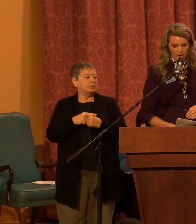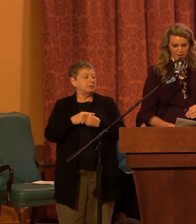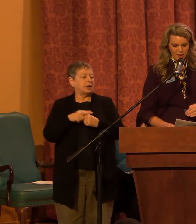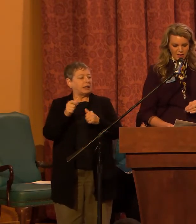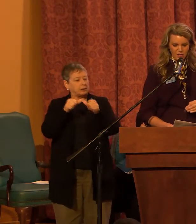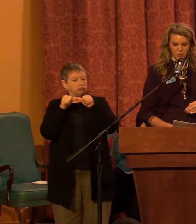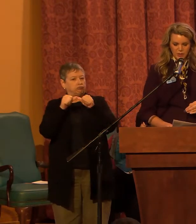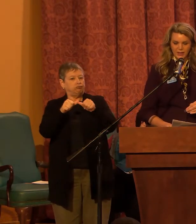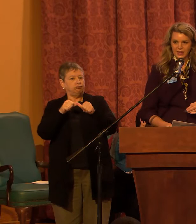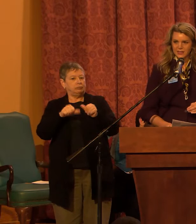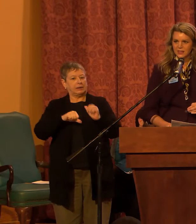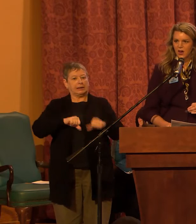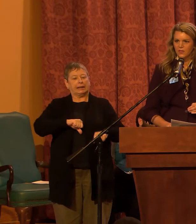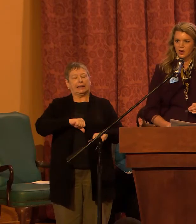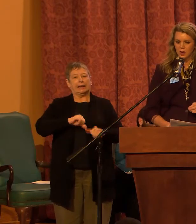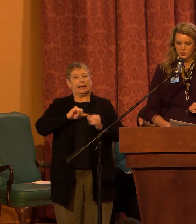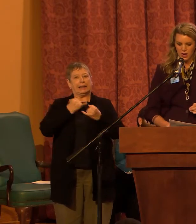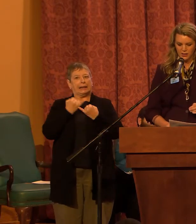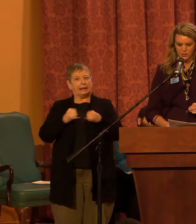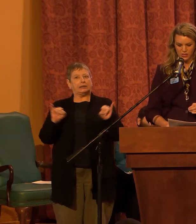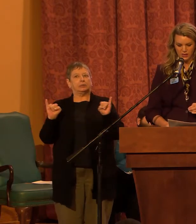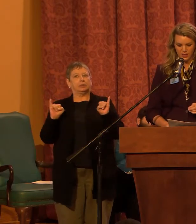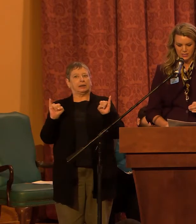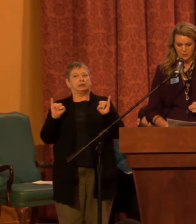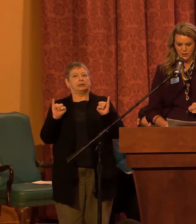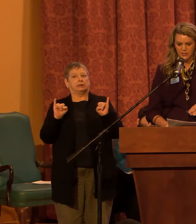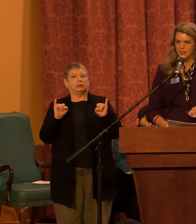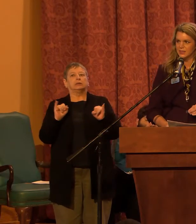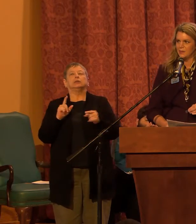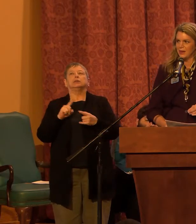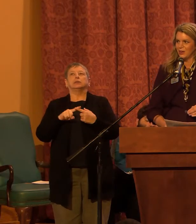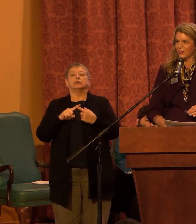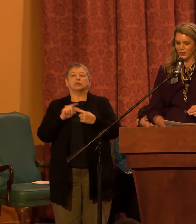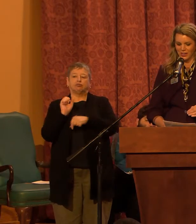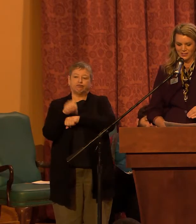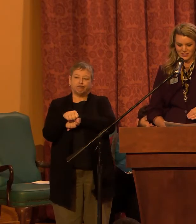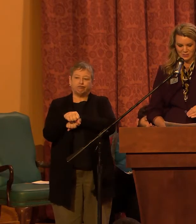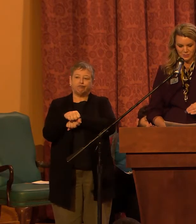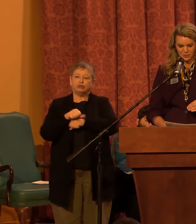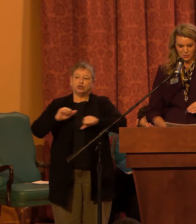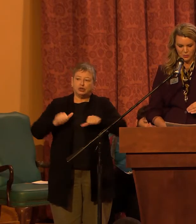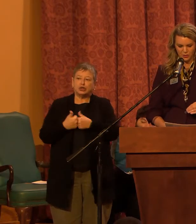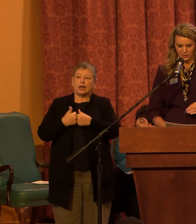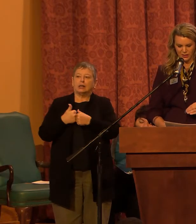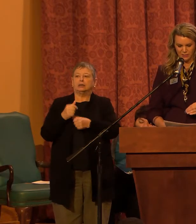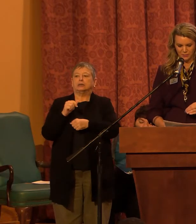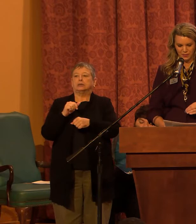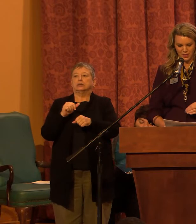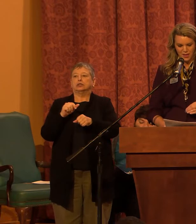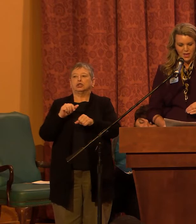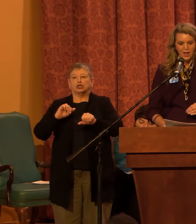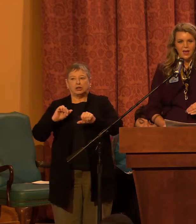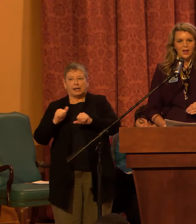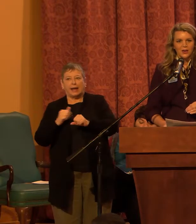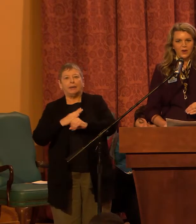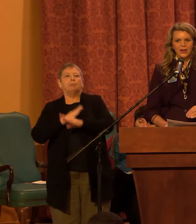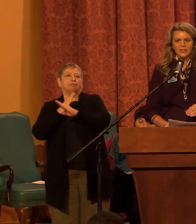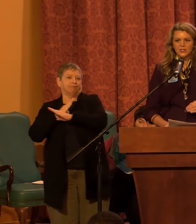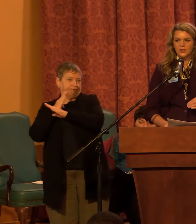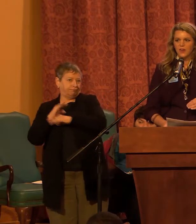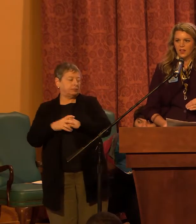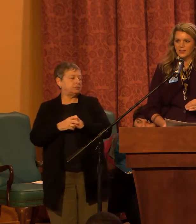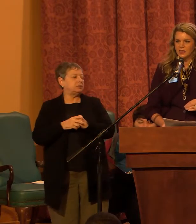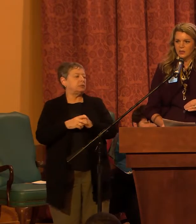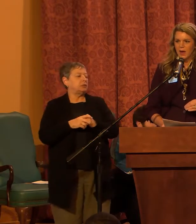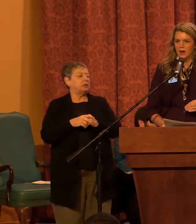and pride in new abilities, overcome challenging experiences, and meet new friends, most importantly. GREAT